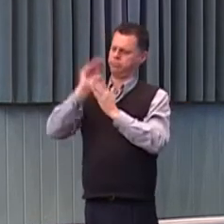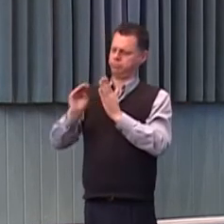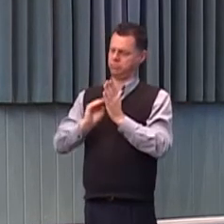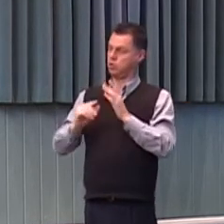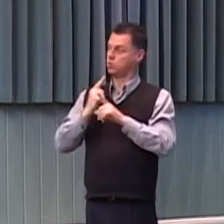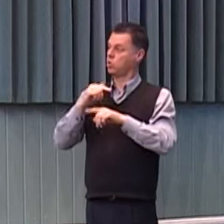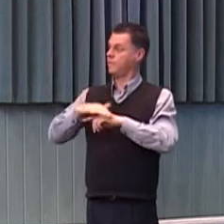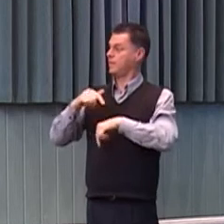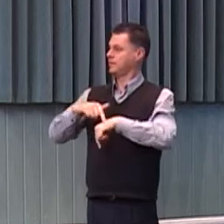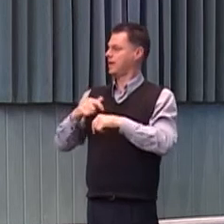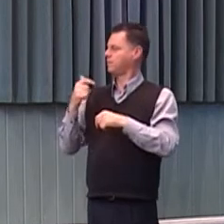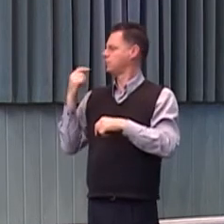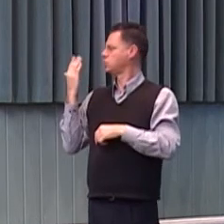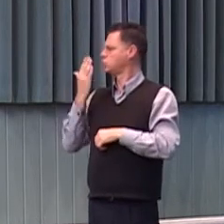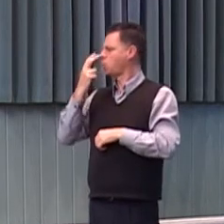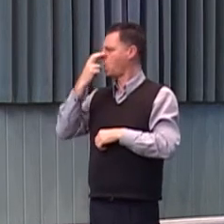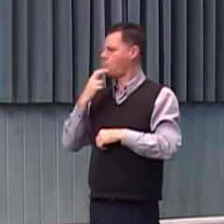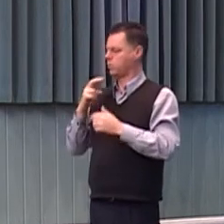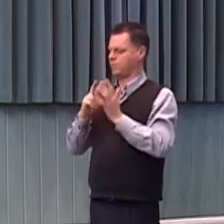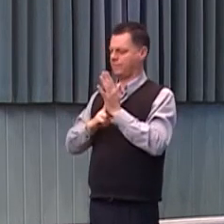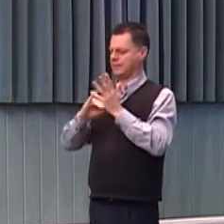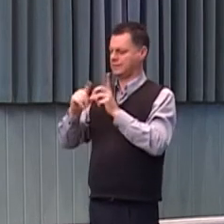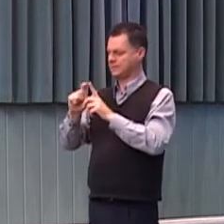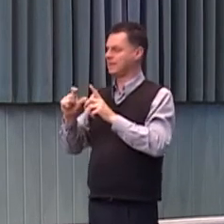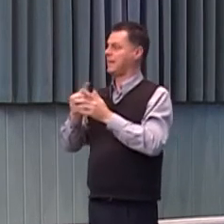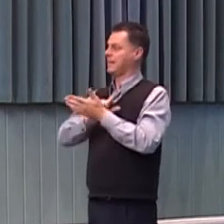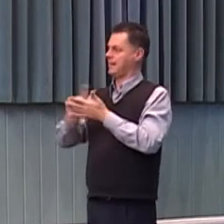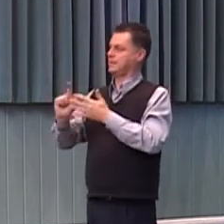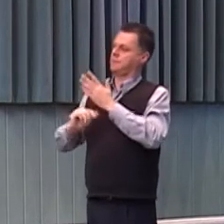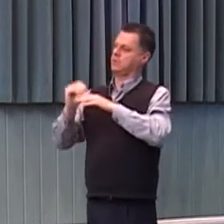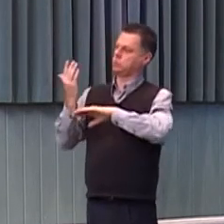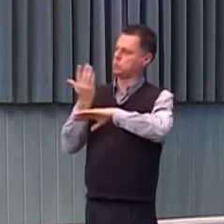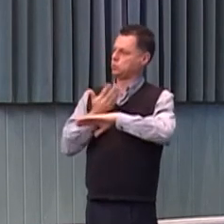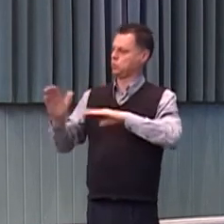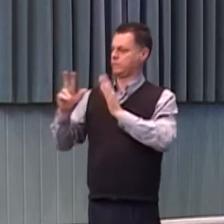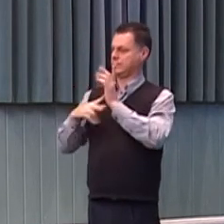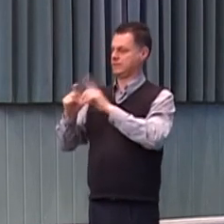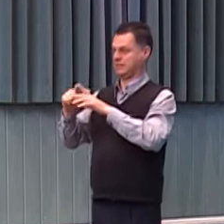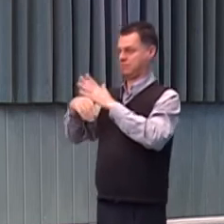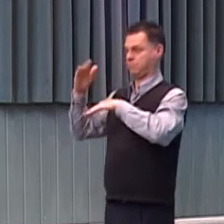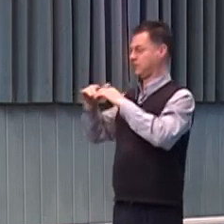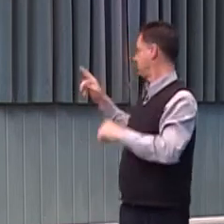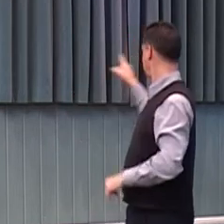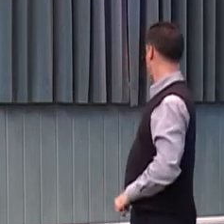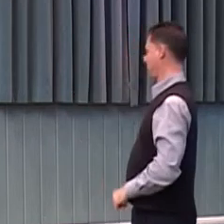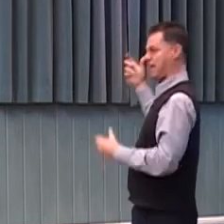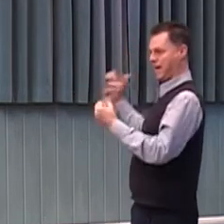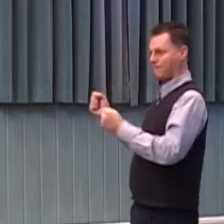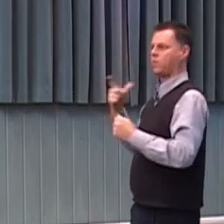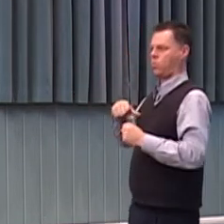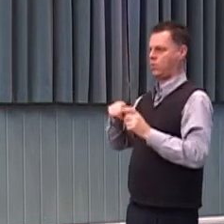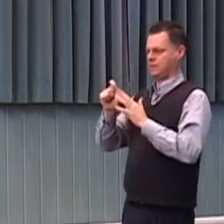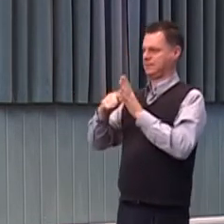school, the VCD. It talked about a number of steps forward. Now, planning